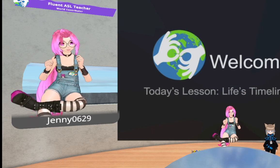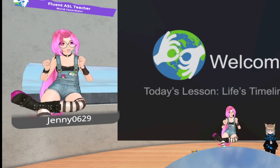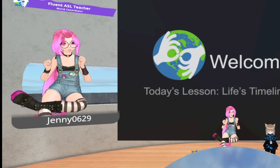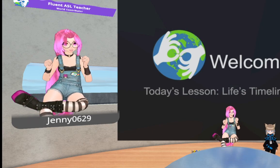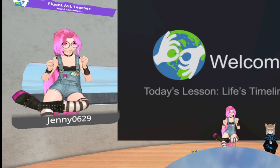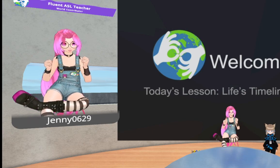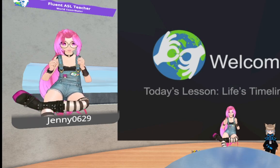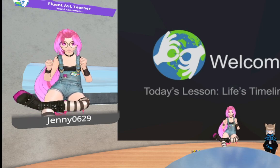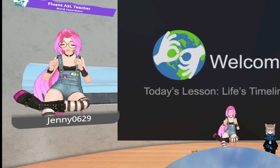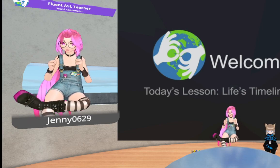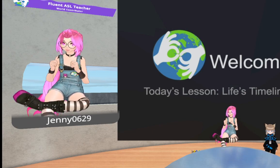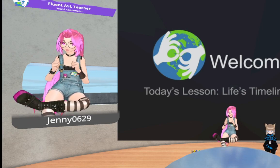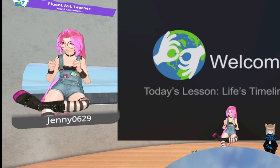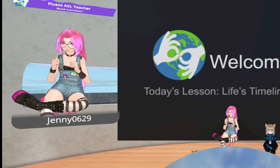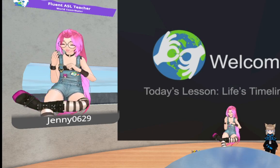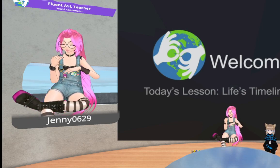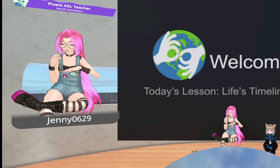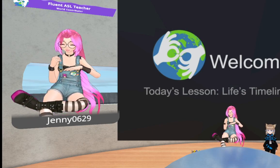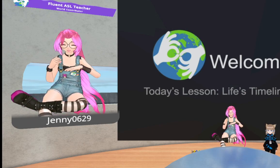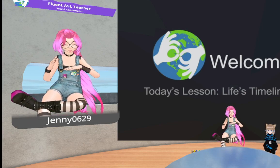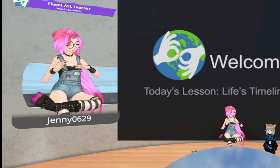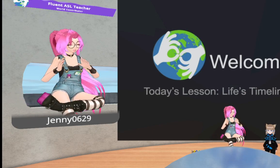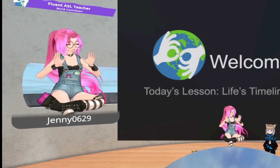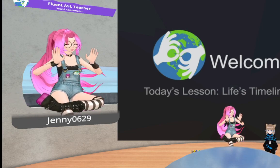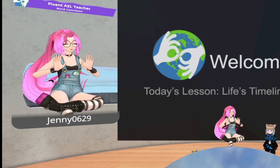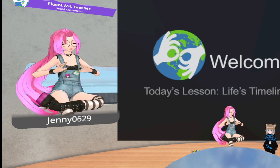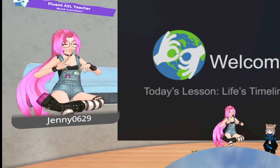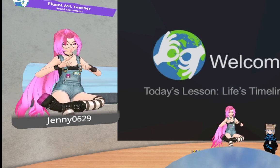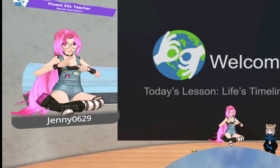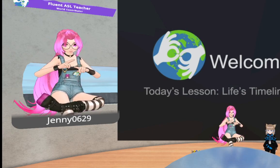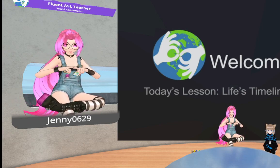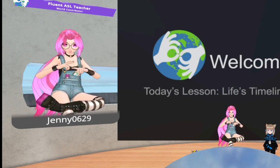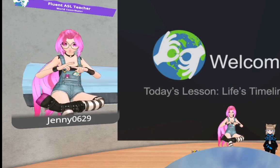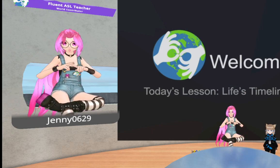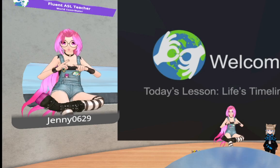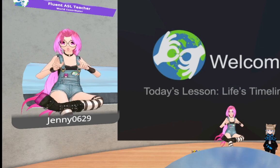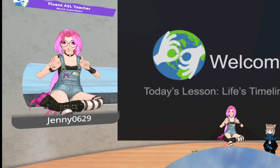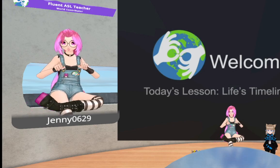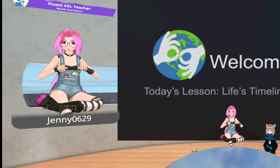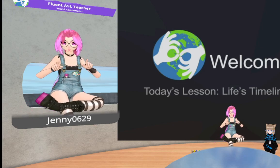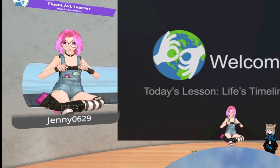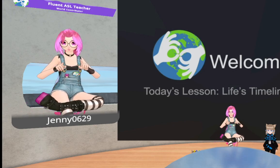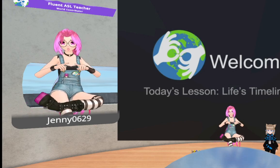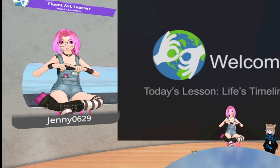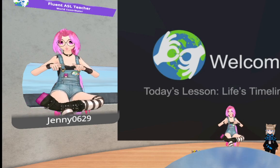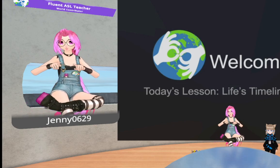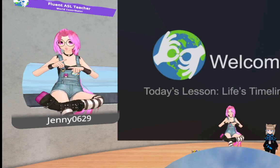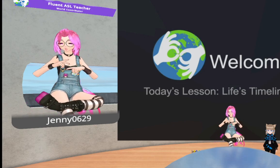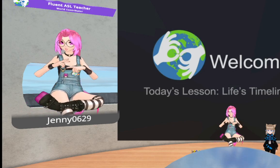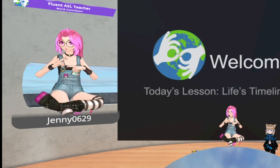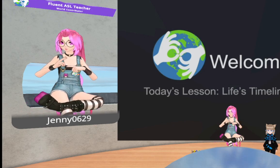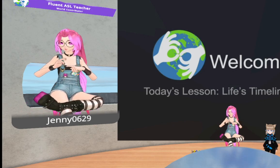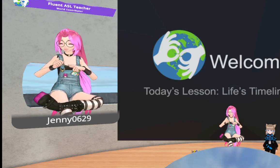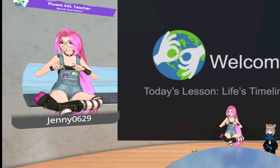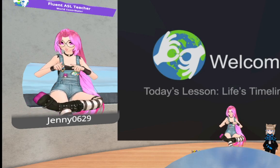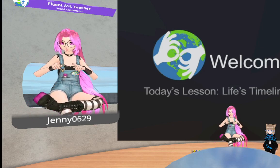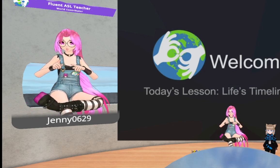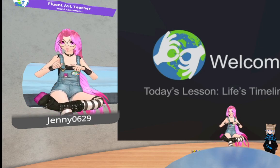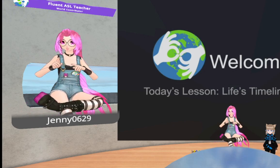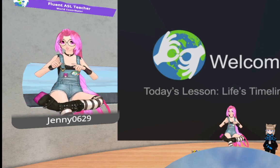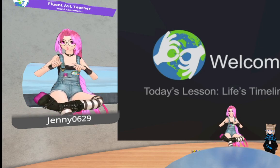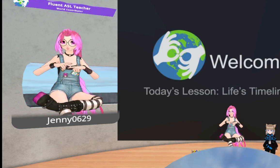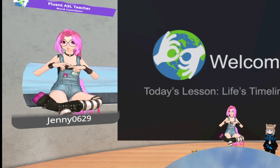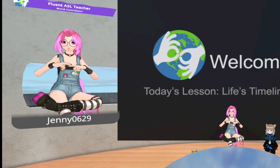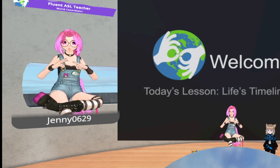it's just cold weather, we've been experiencing that. So I thought it'd be great if we could do some vocab, not only about different types of weather,